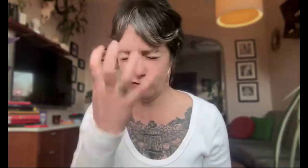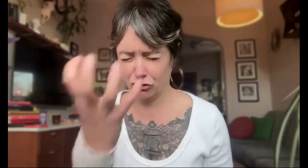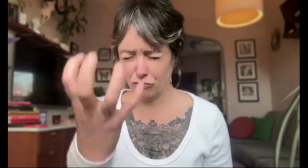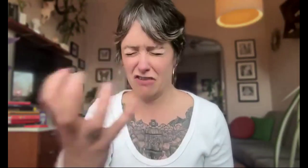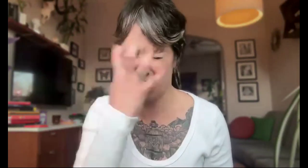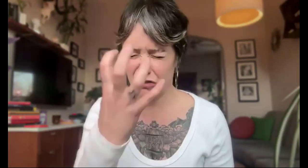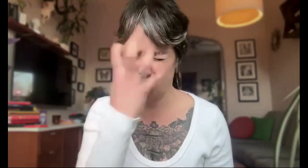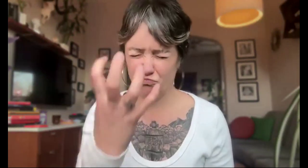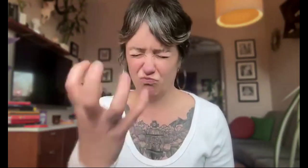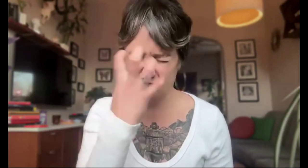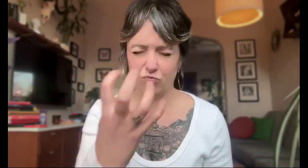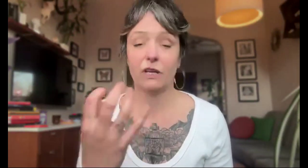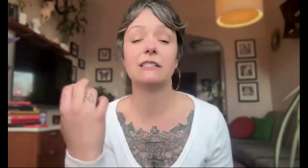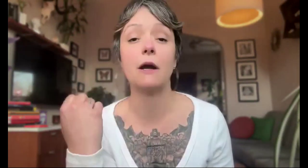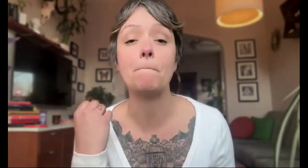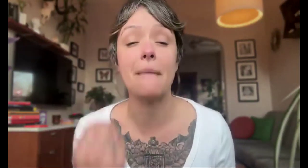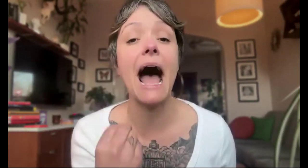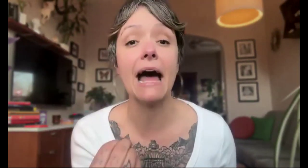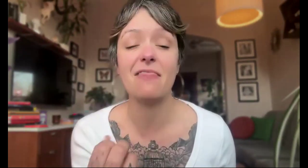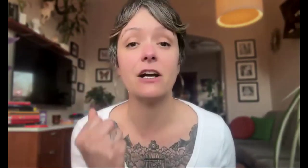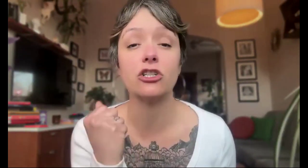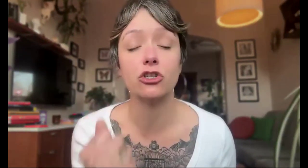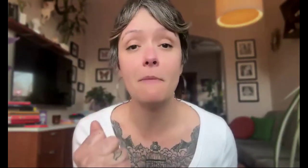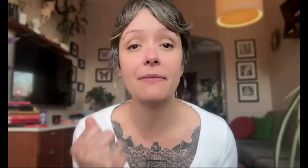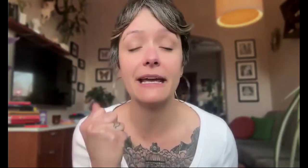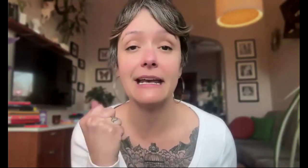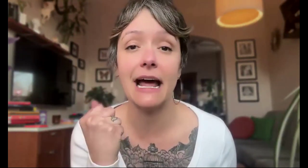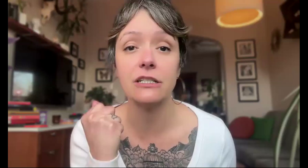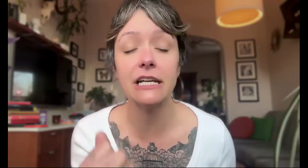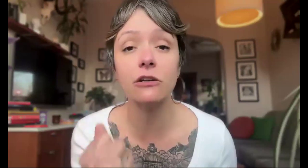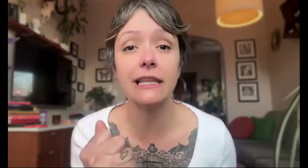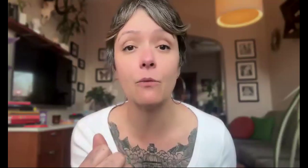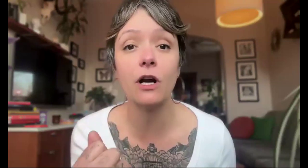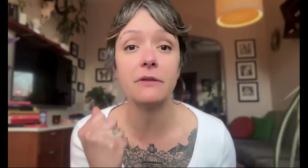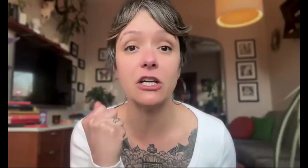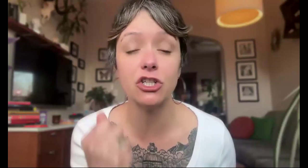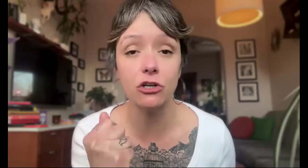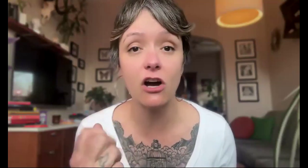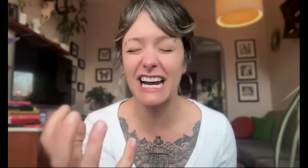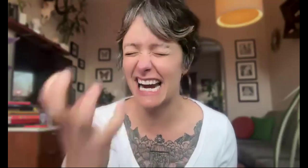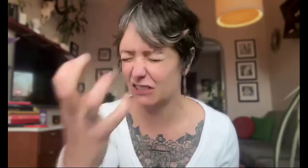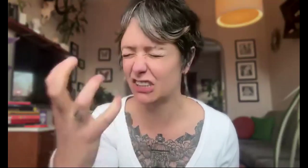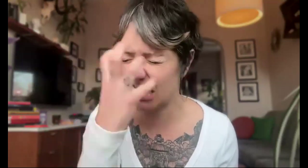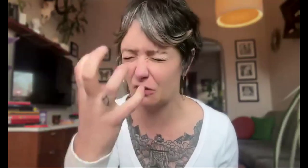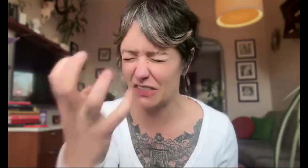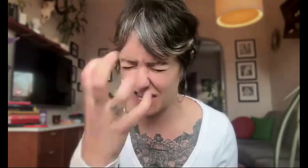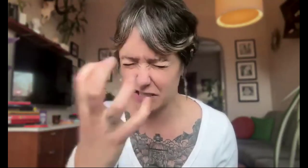they'll just go like this because they are mad and they are so mad they cannot articulate that word, but they sure as all can go like